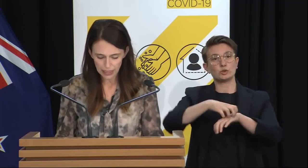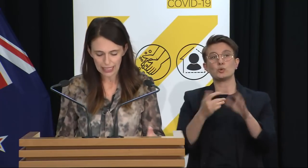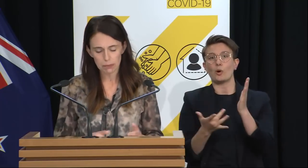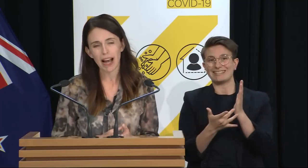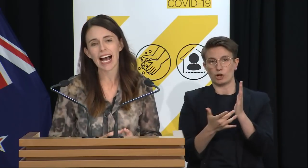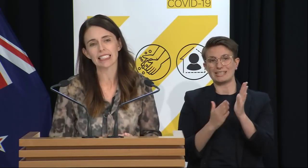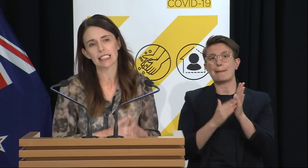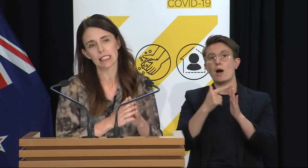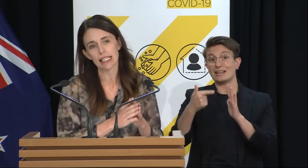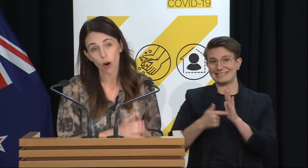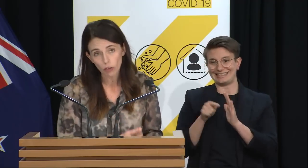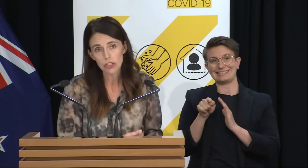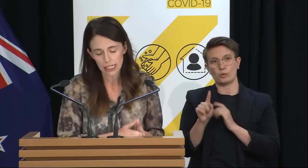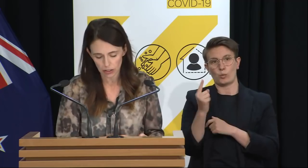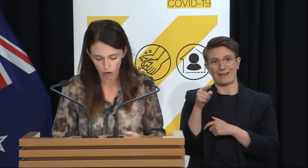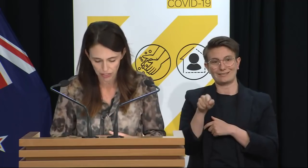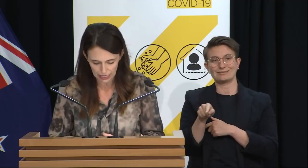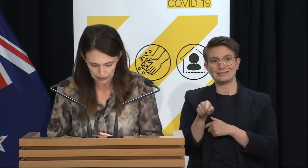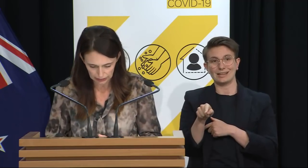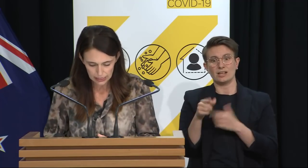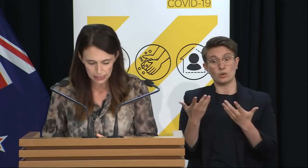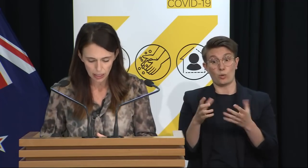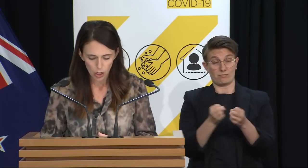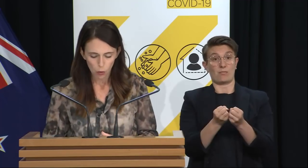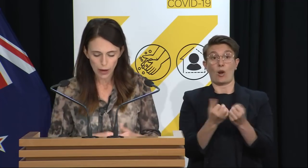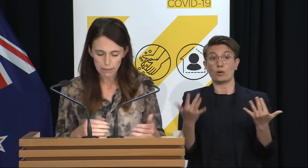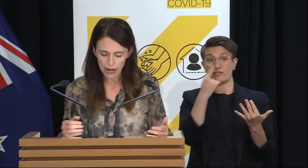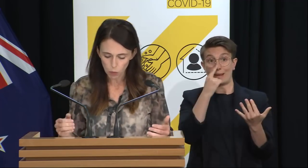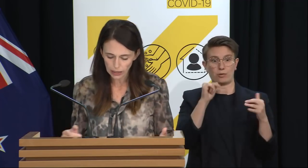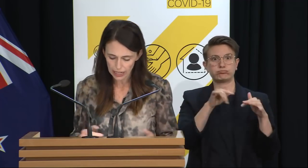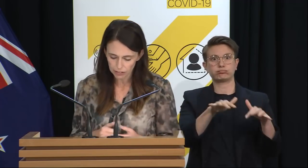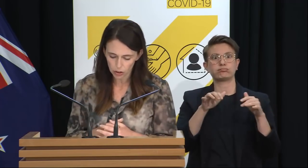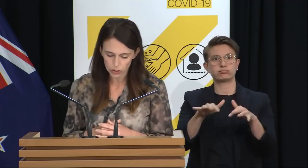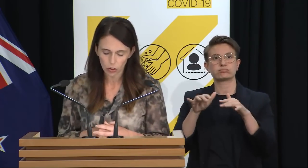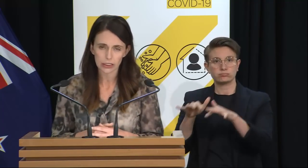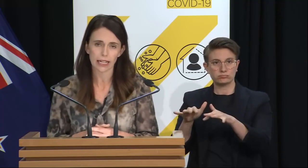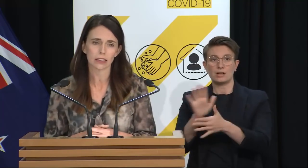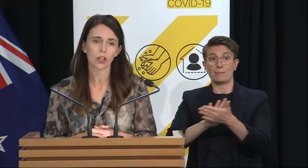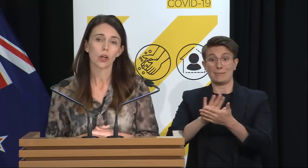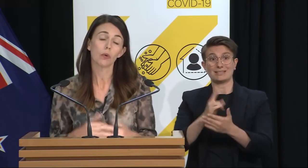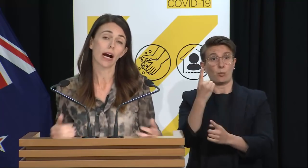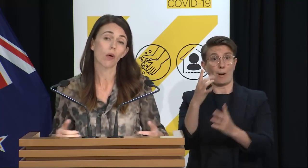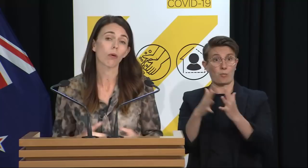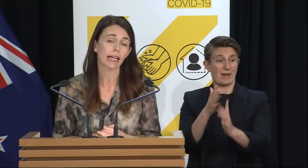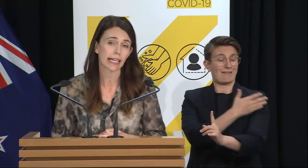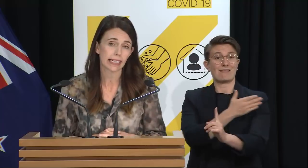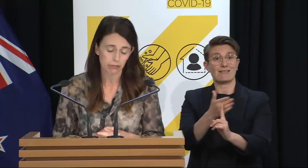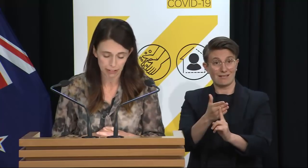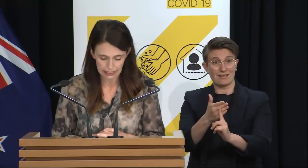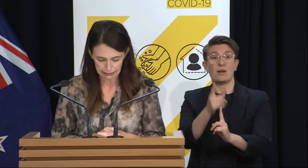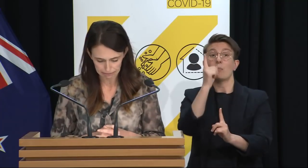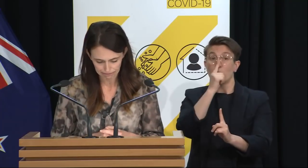the time that has passed since the onset of their illness, we may well have close contacts who are